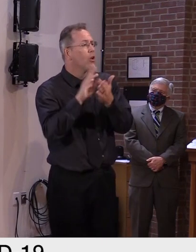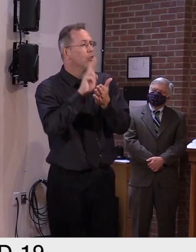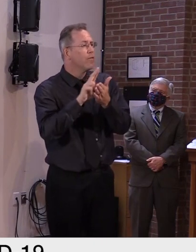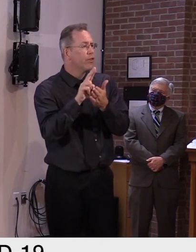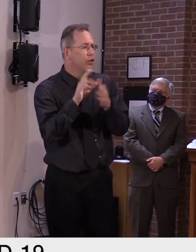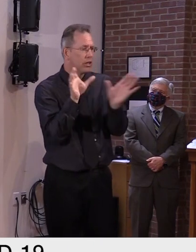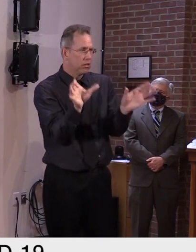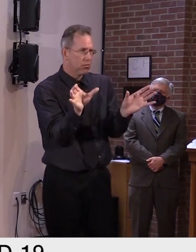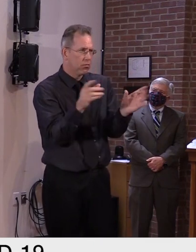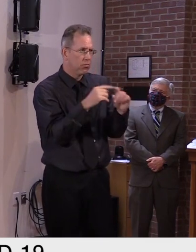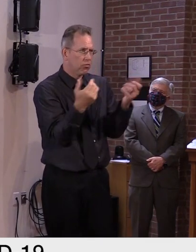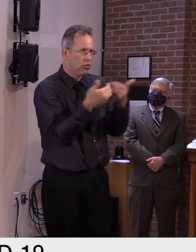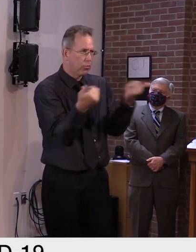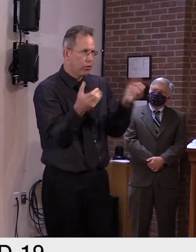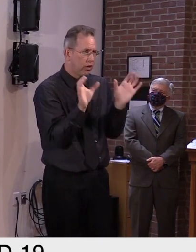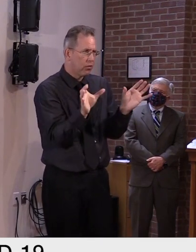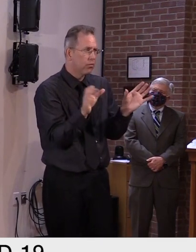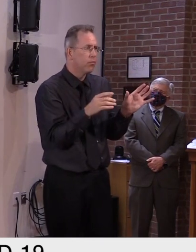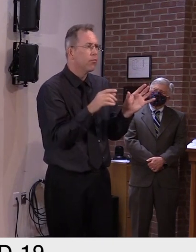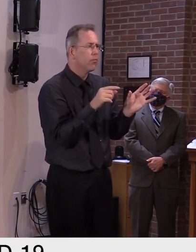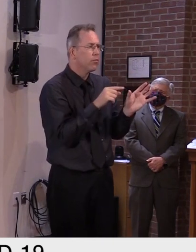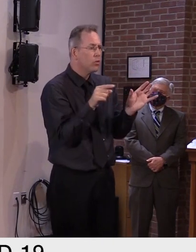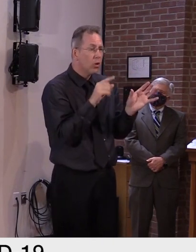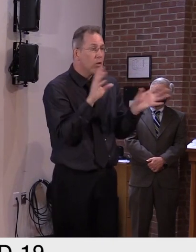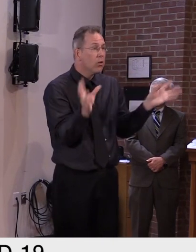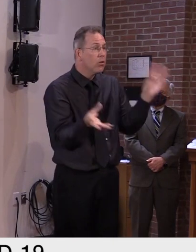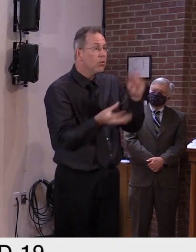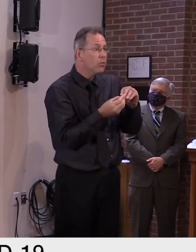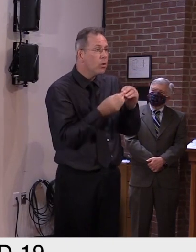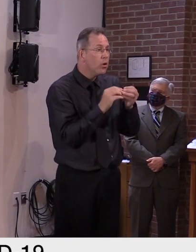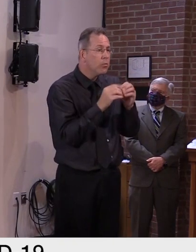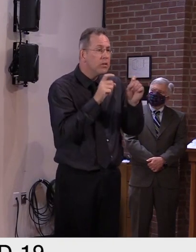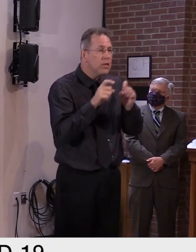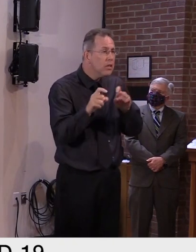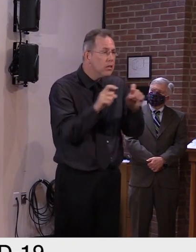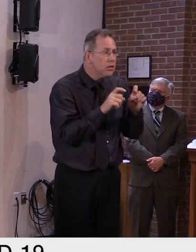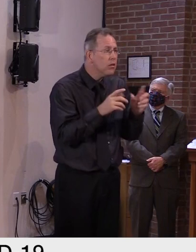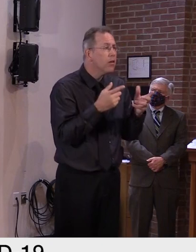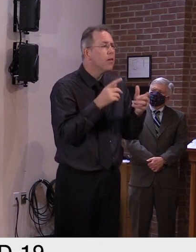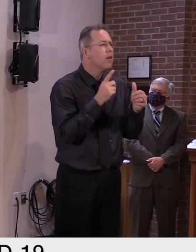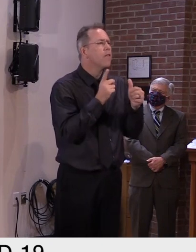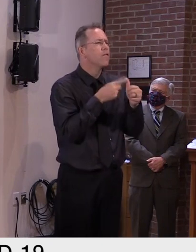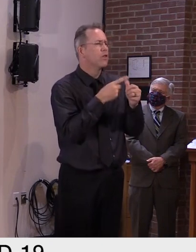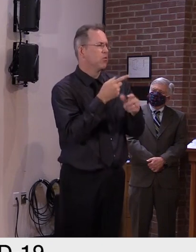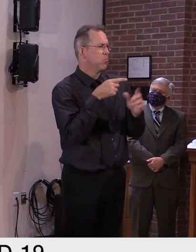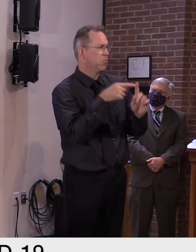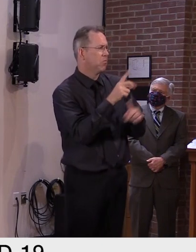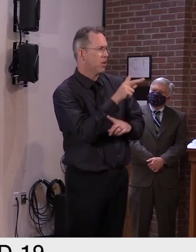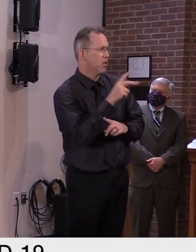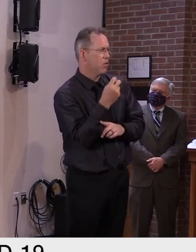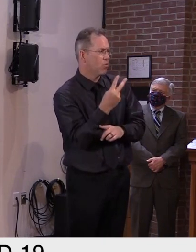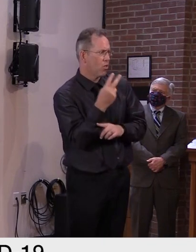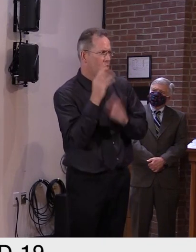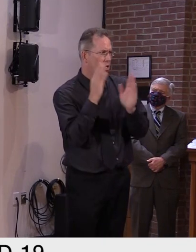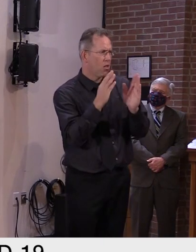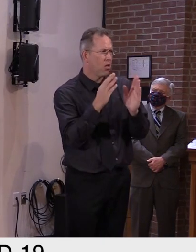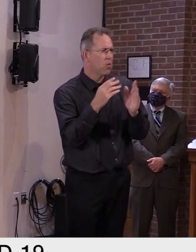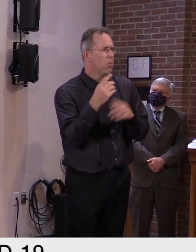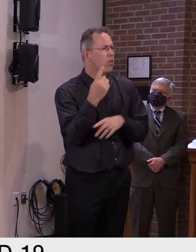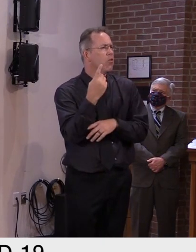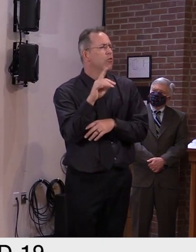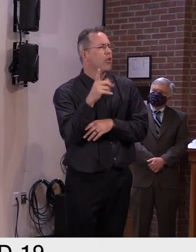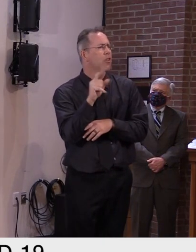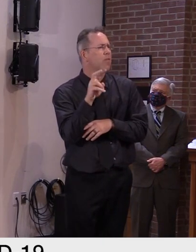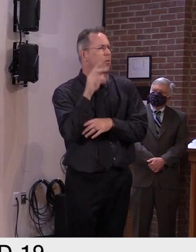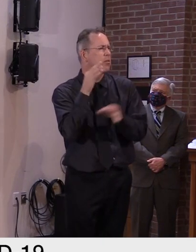number of tests performed. In terms of the K through 12, maybe Dr. Levine can talk more about that. But I think the 13 is